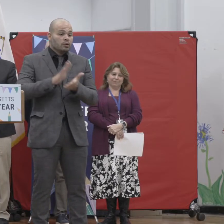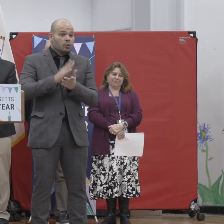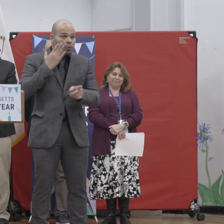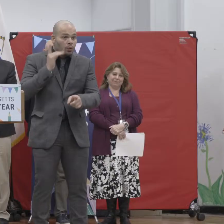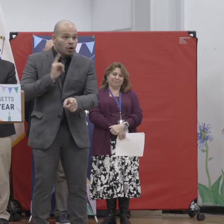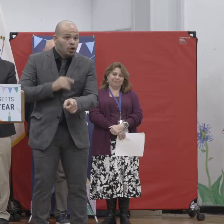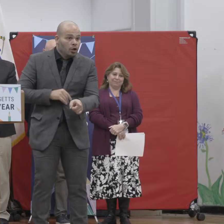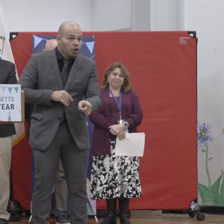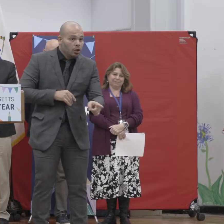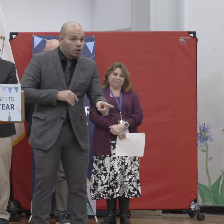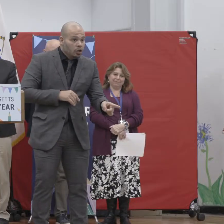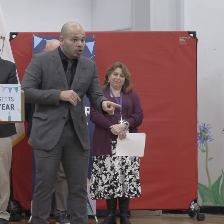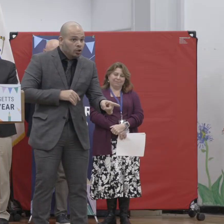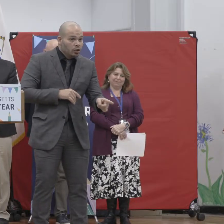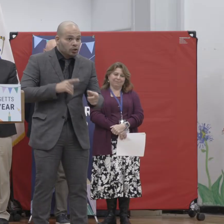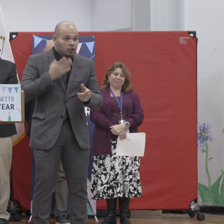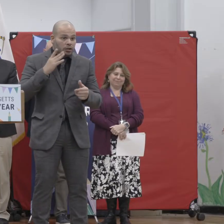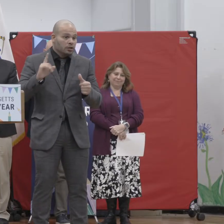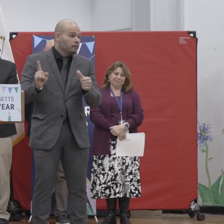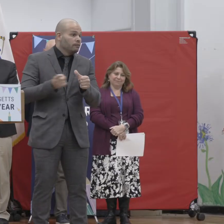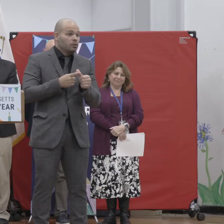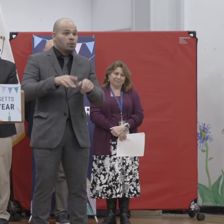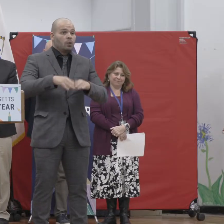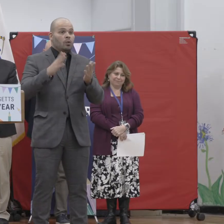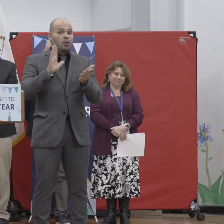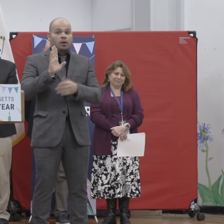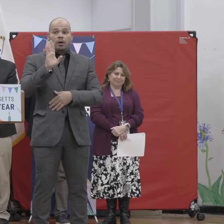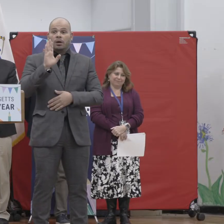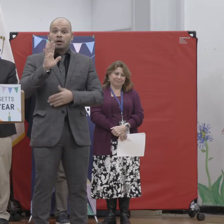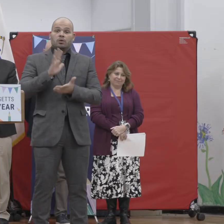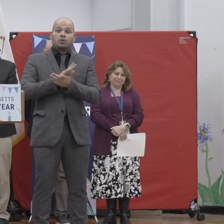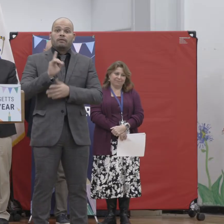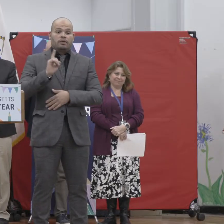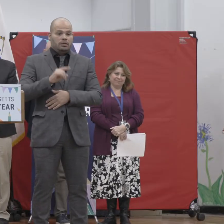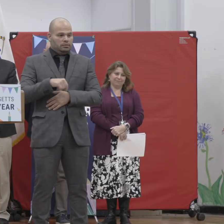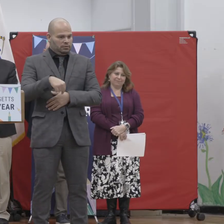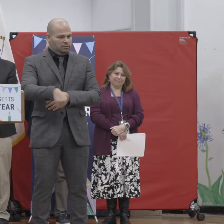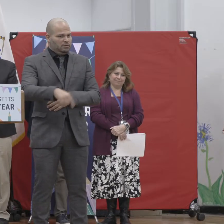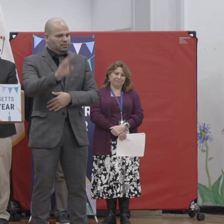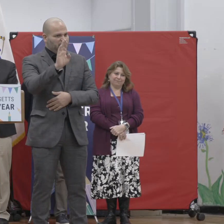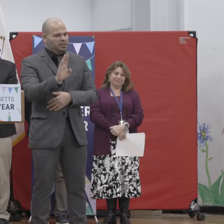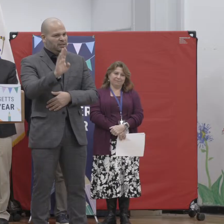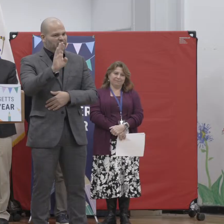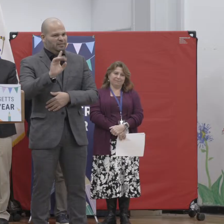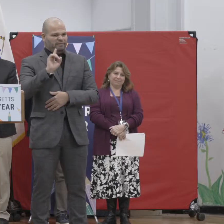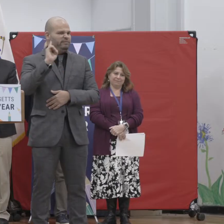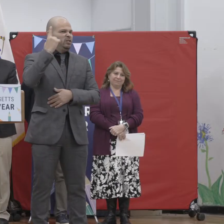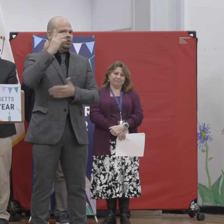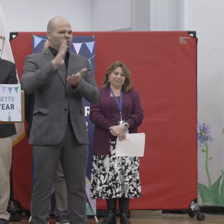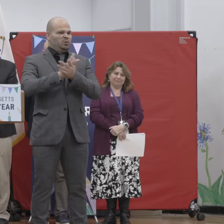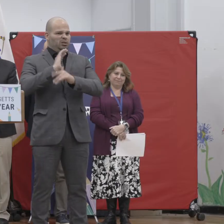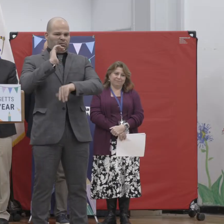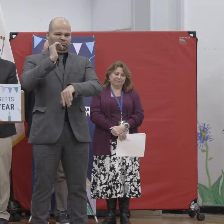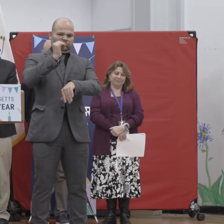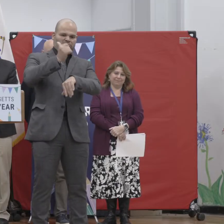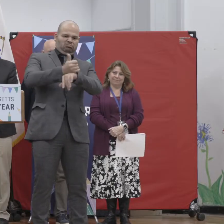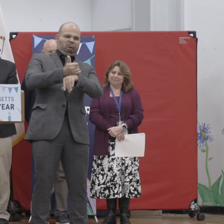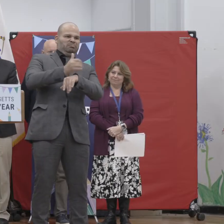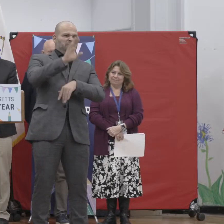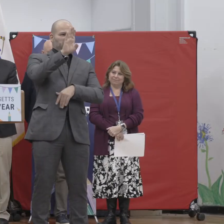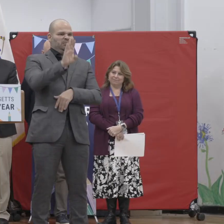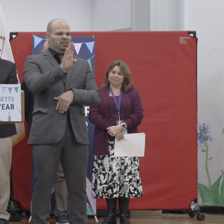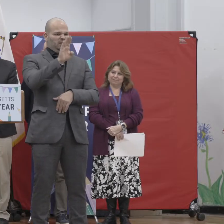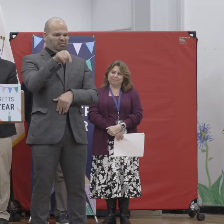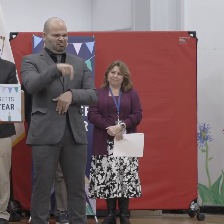Guess what city? Boston, isn't that cool? Yeah. We're also home to the first library in the